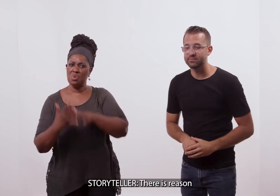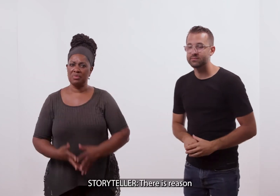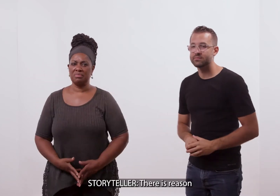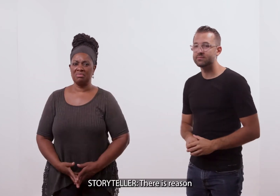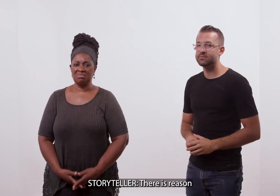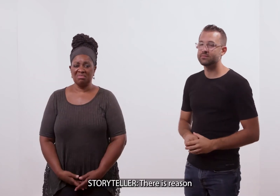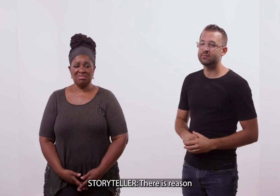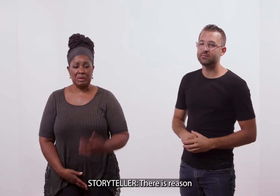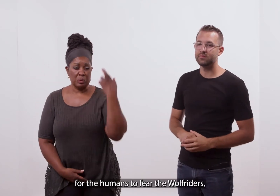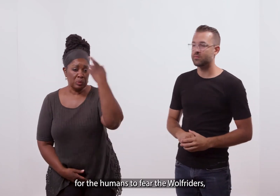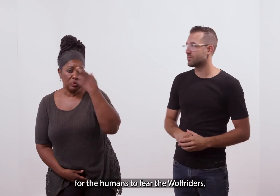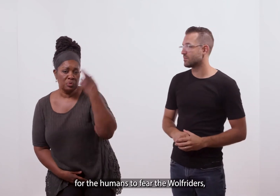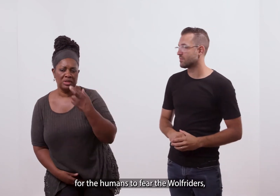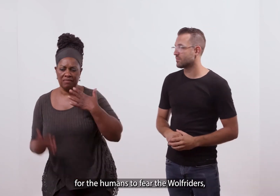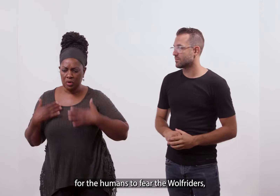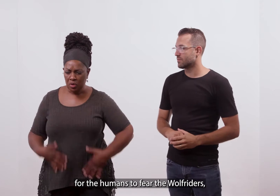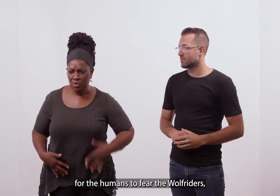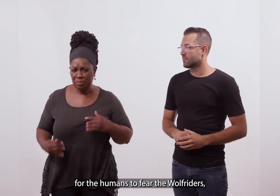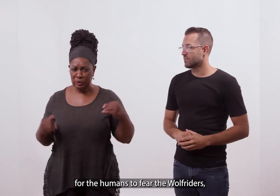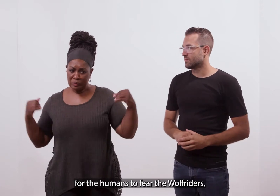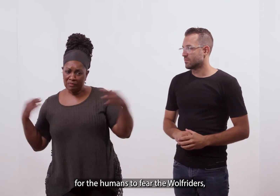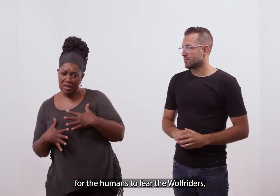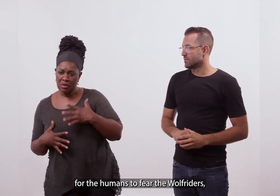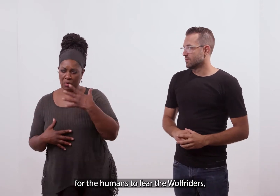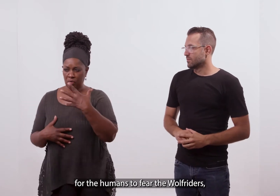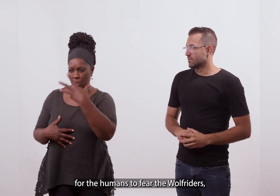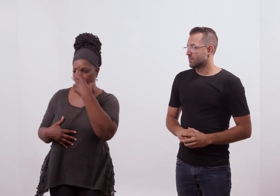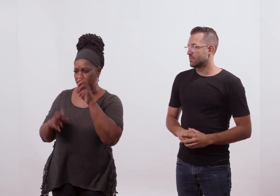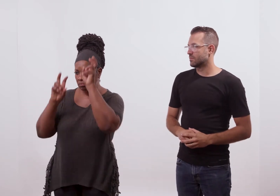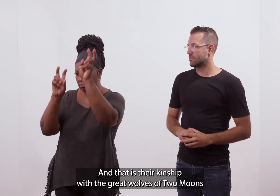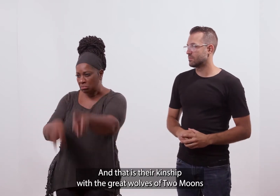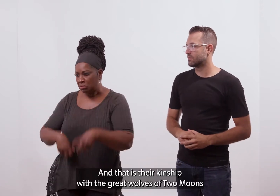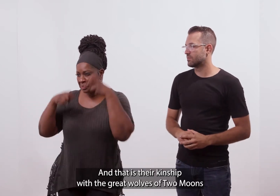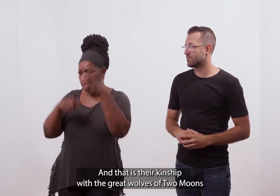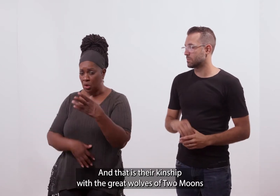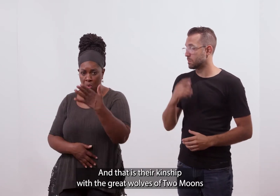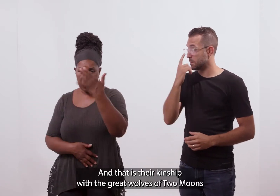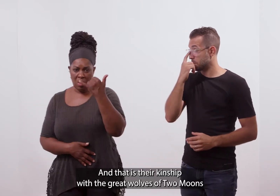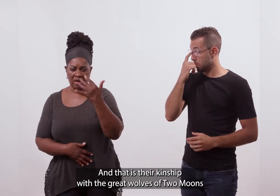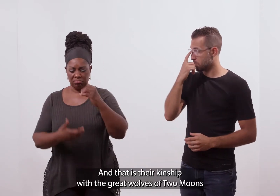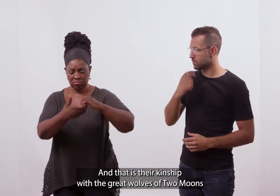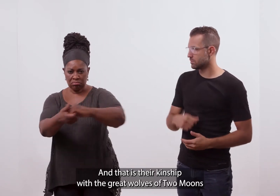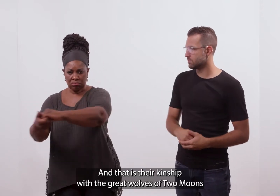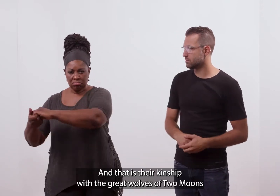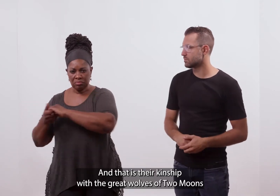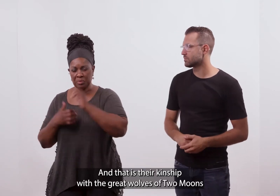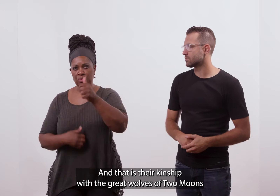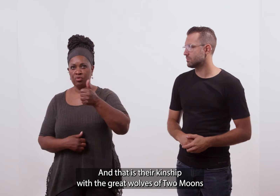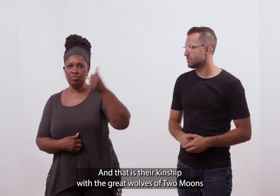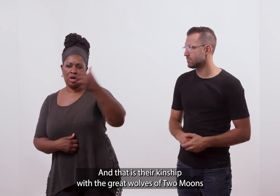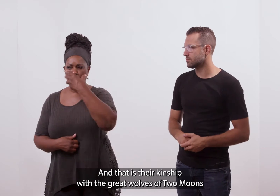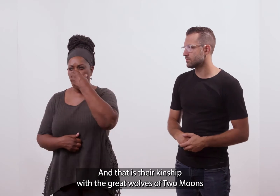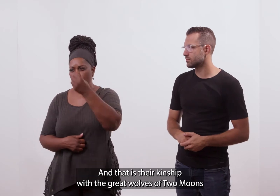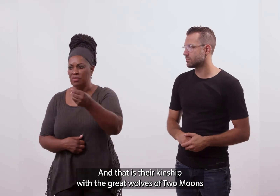There is reason for the humans to fear the Wolfriders, and that is their kinship with the great wolves